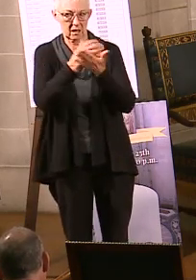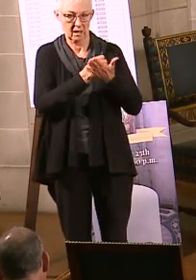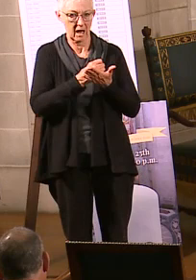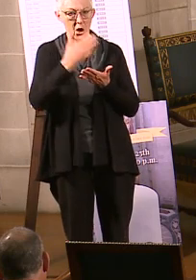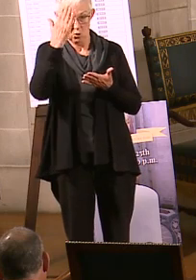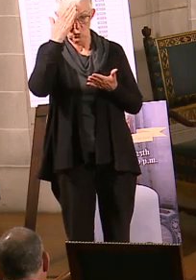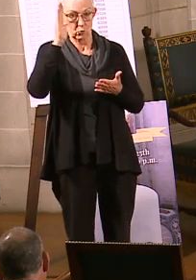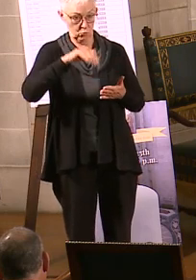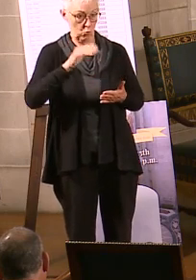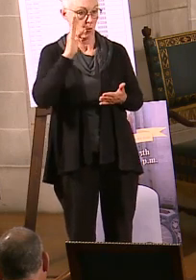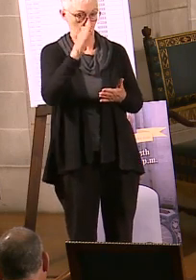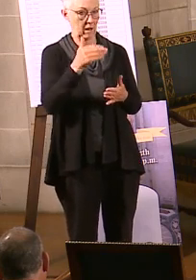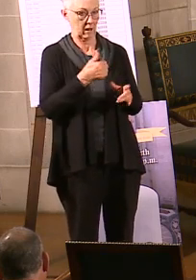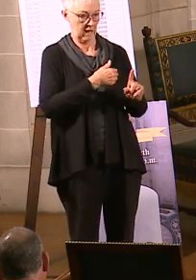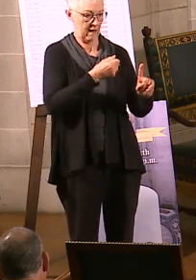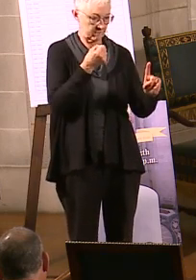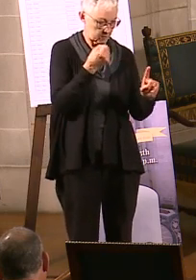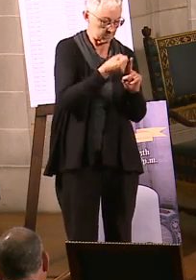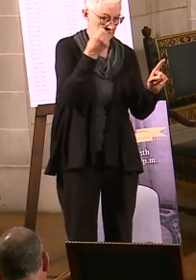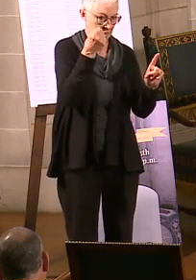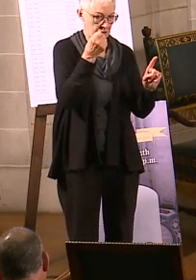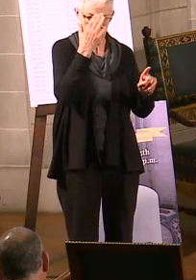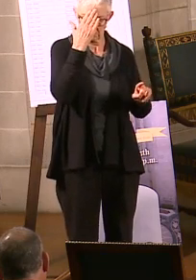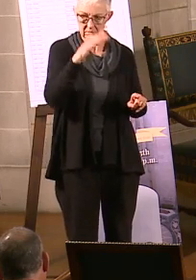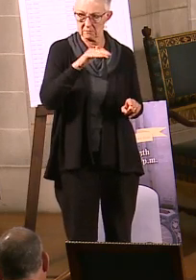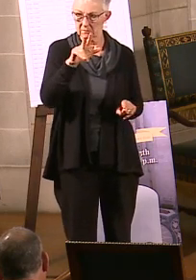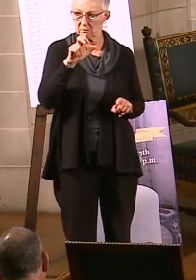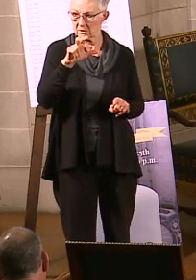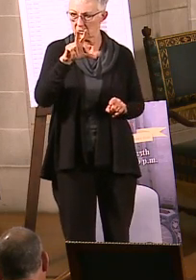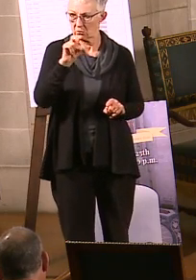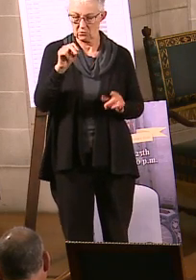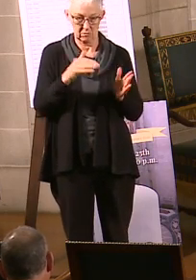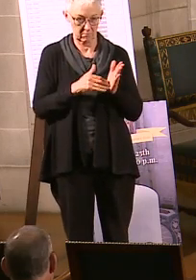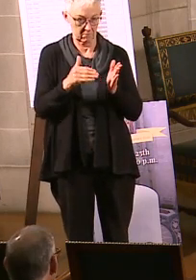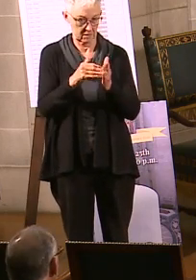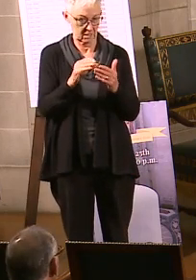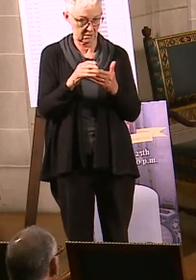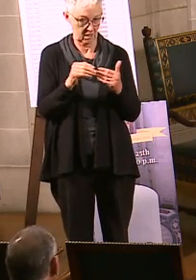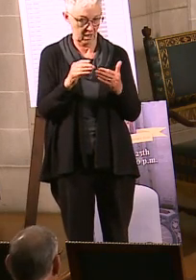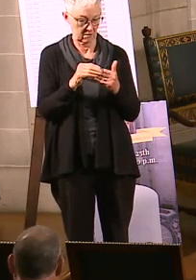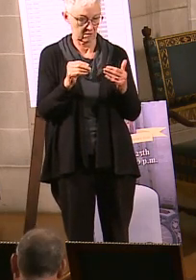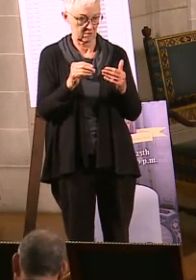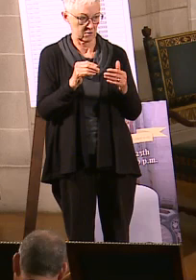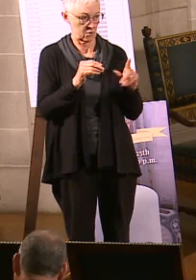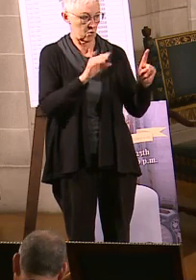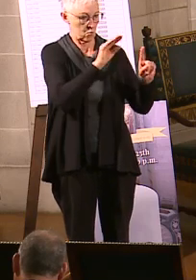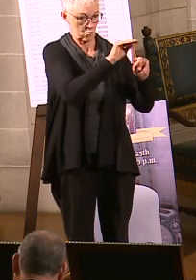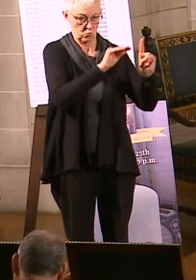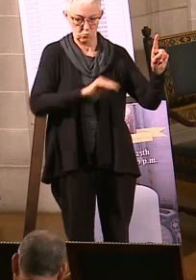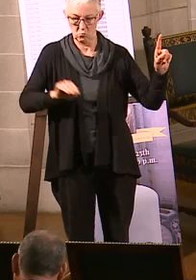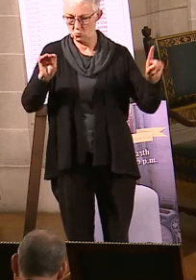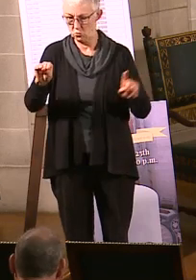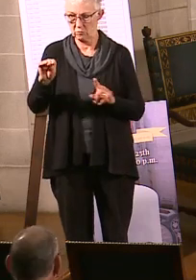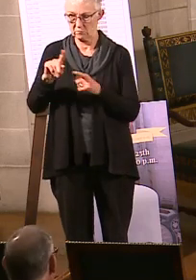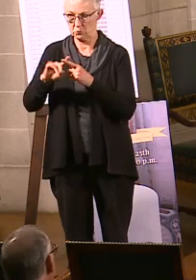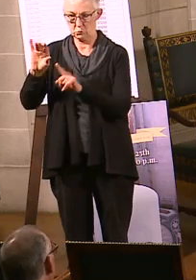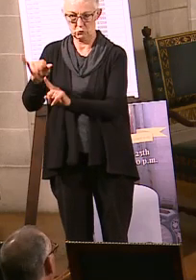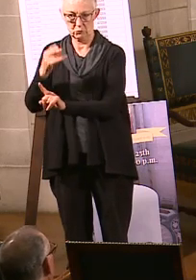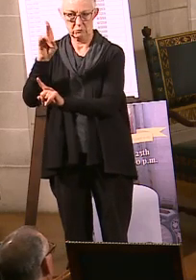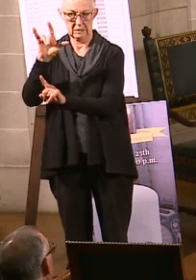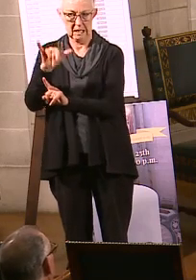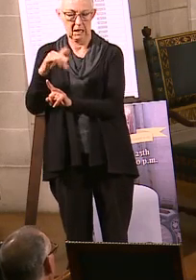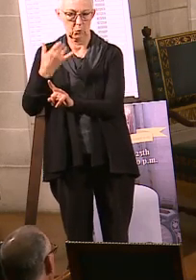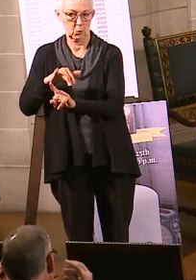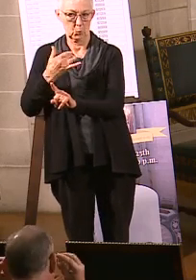for example, that about $330 million in payments got moved from April into July, so that's going to impact our cash flow. That